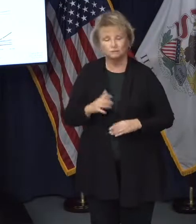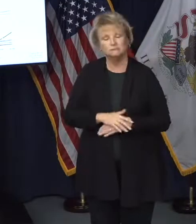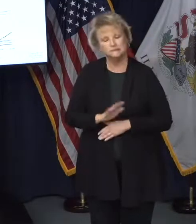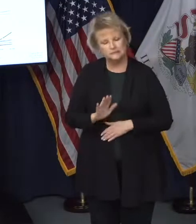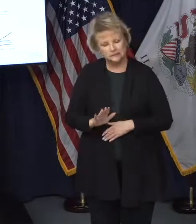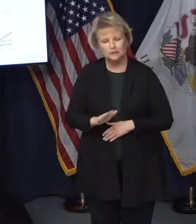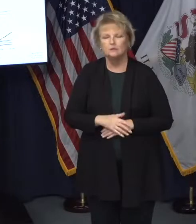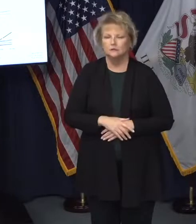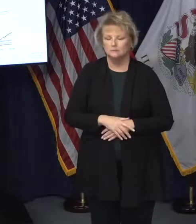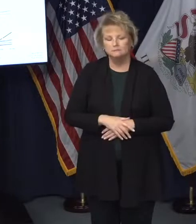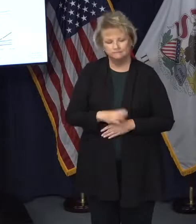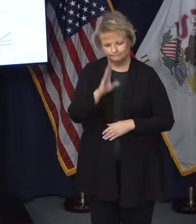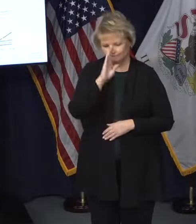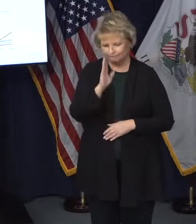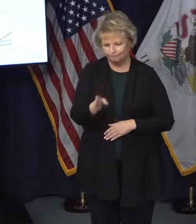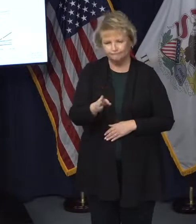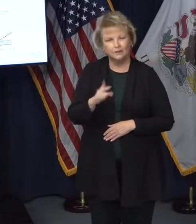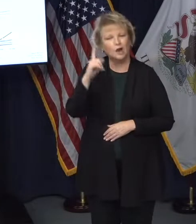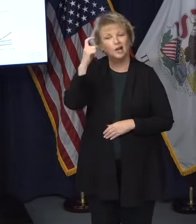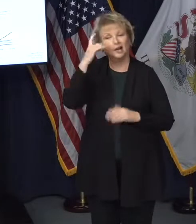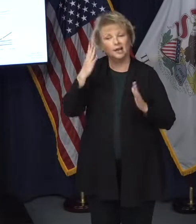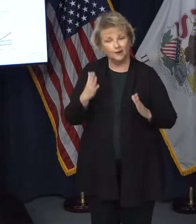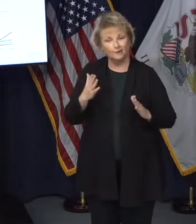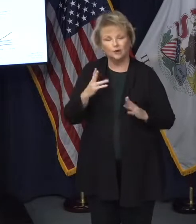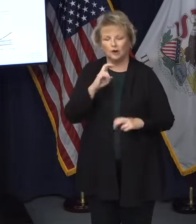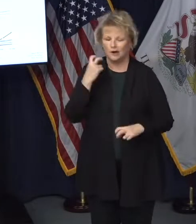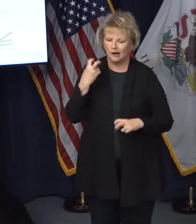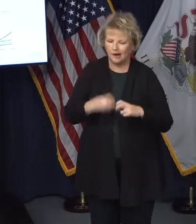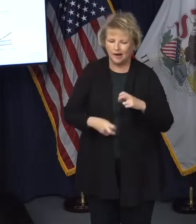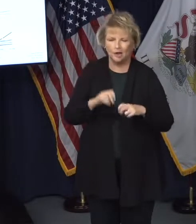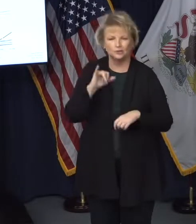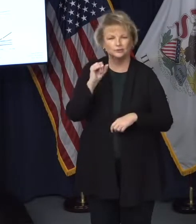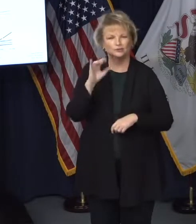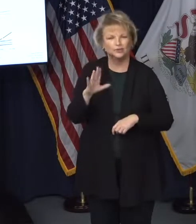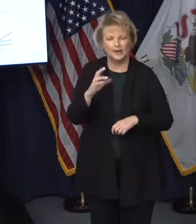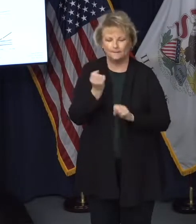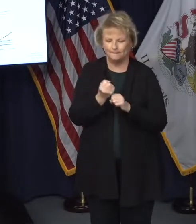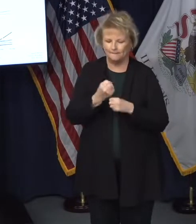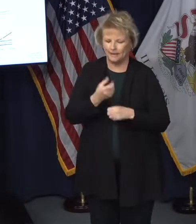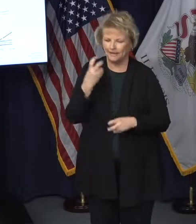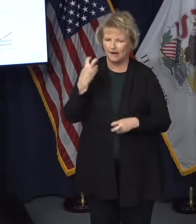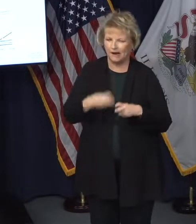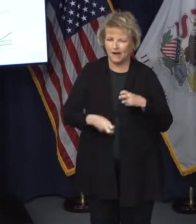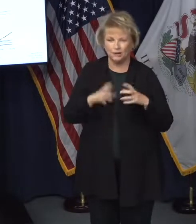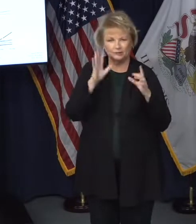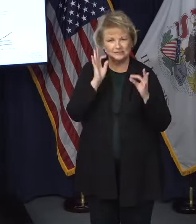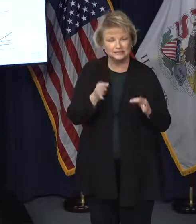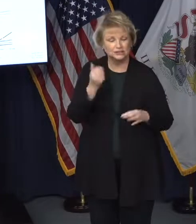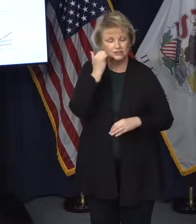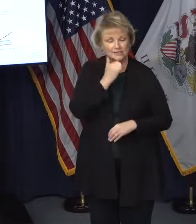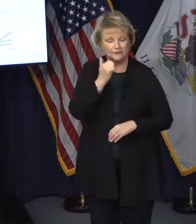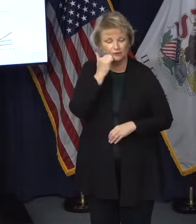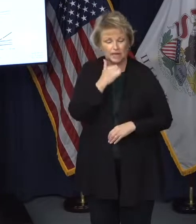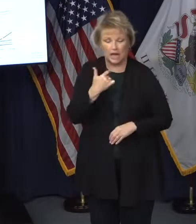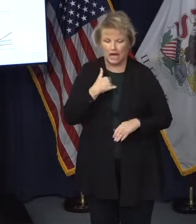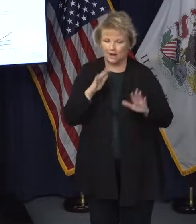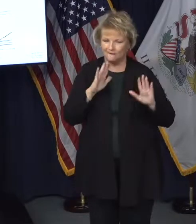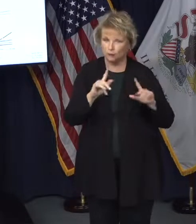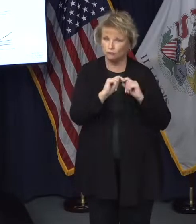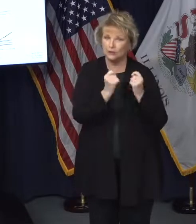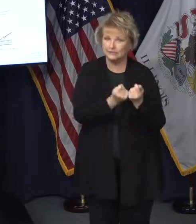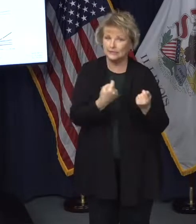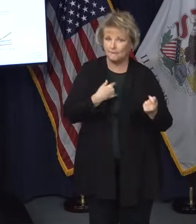this job is a hard one. There are hard decisions that get made every day. I have a great team, so I'm